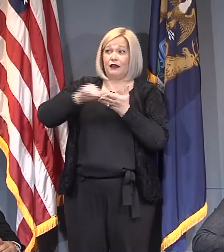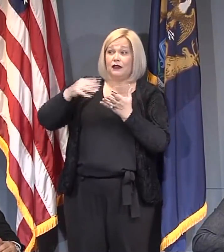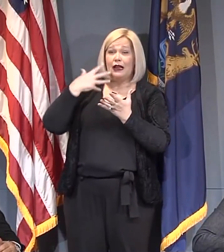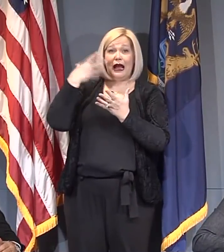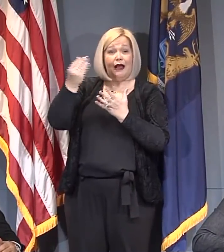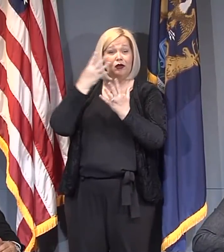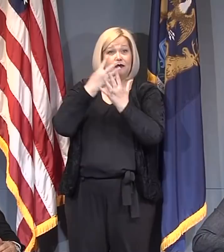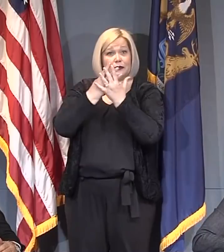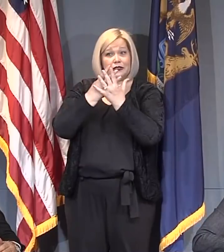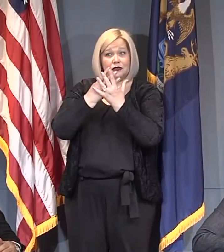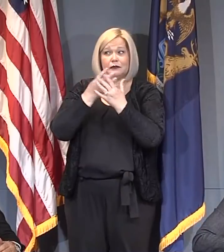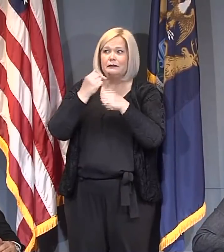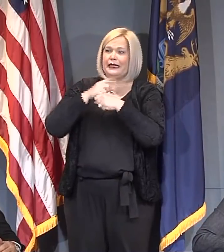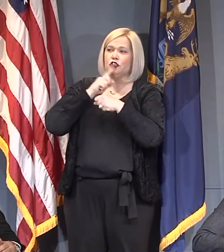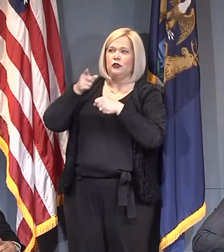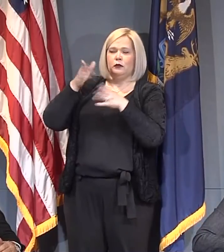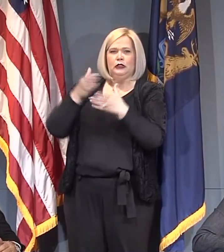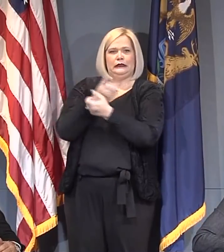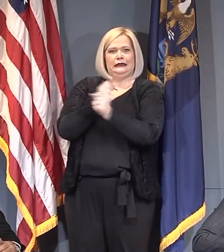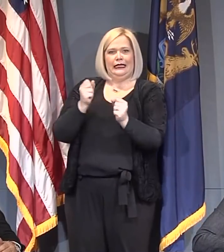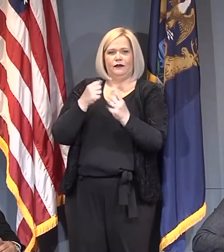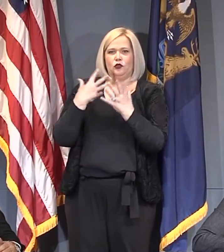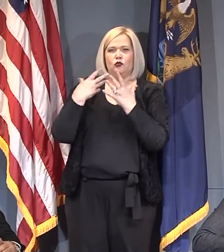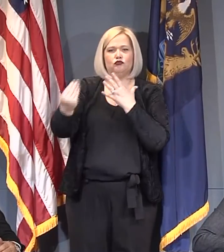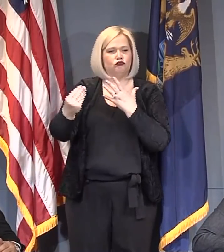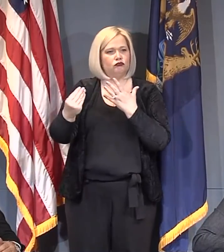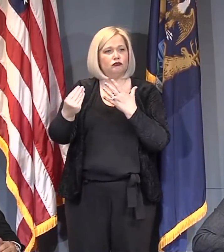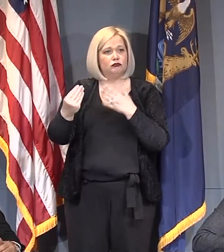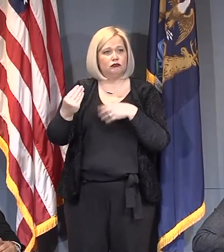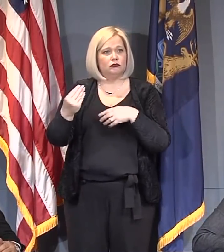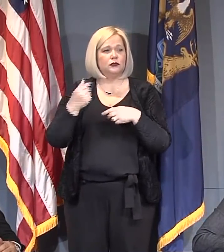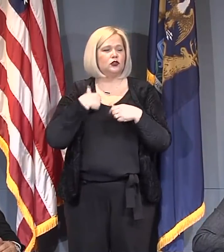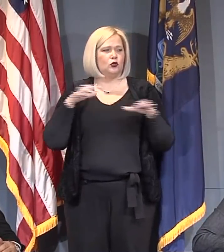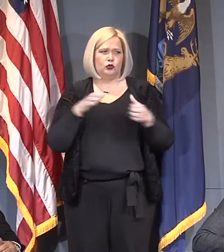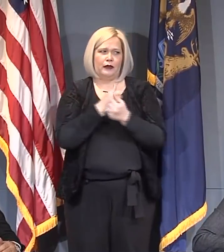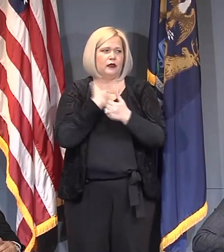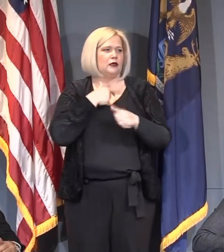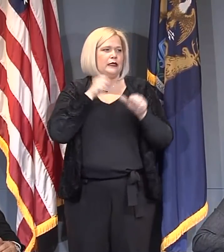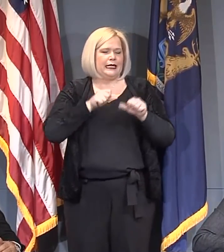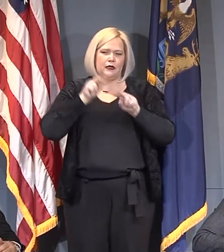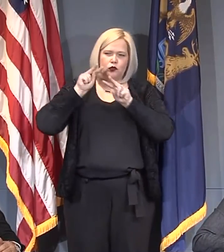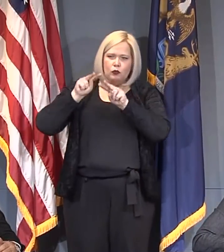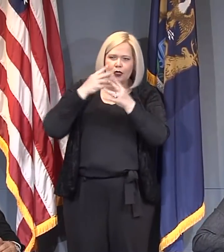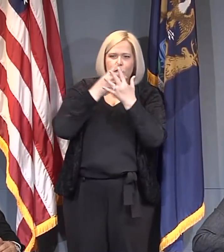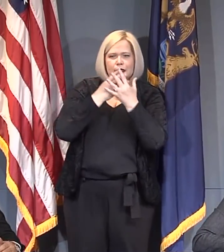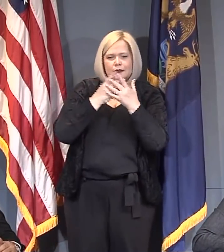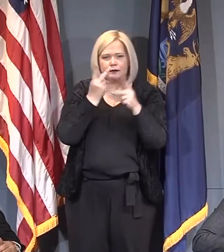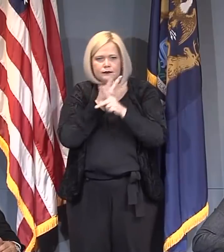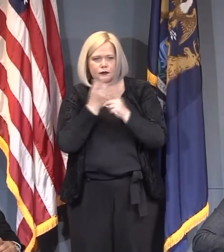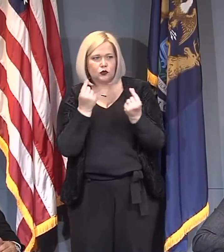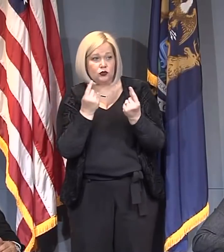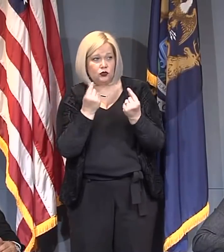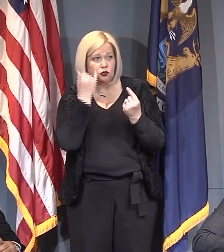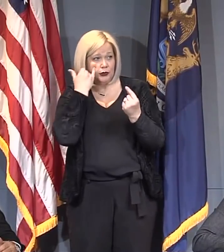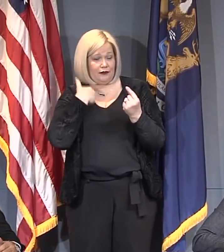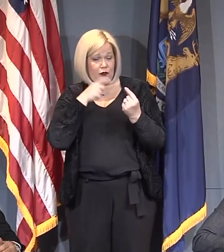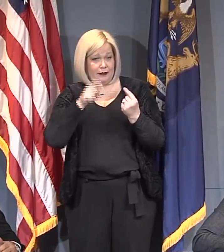to do so. And so we're doing everything we can on that front at this juncture. We're watching it very closely, and if additional